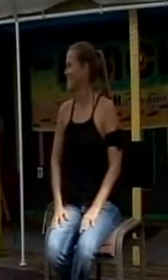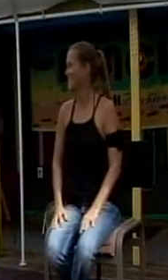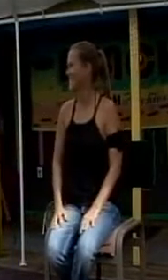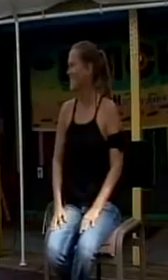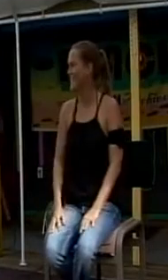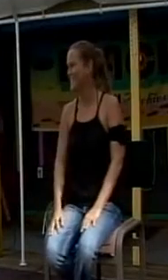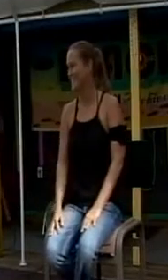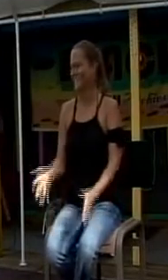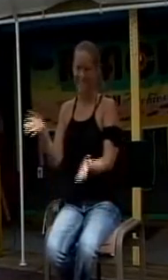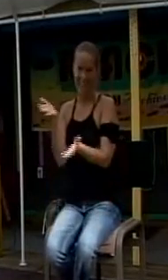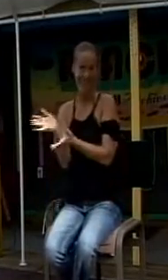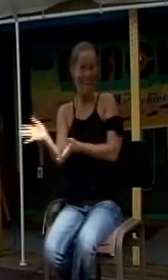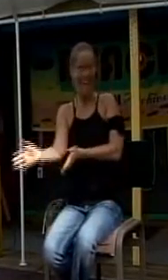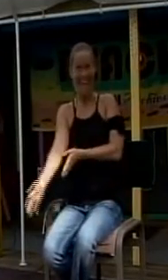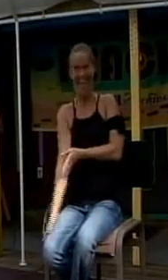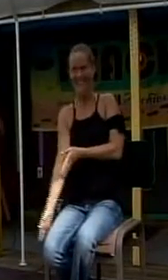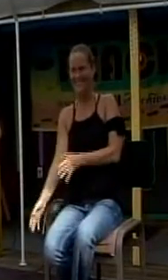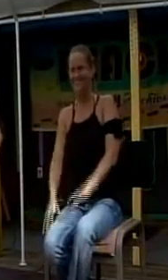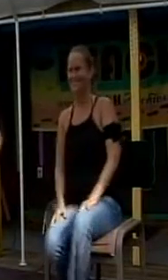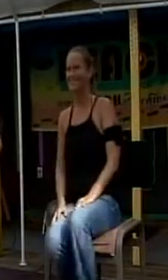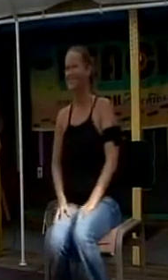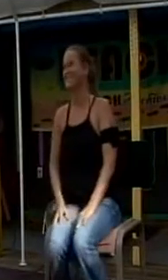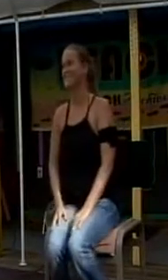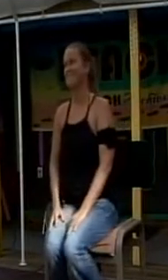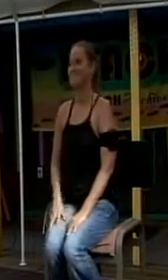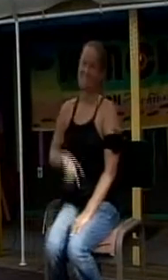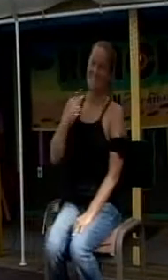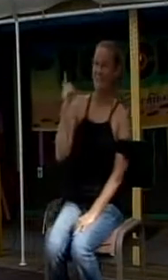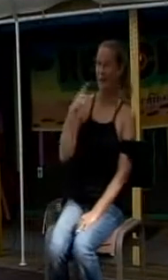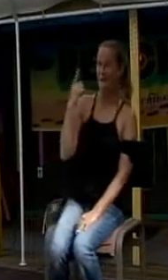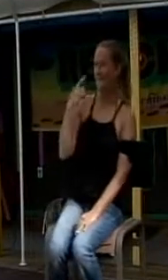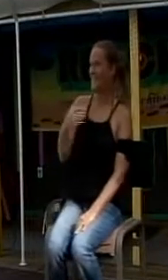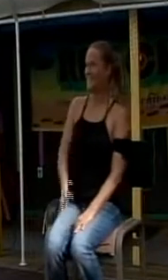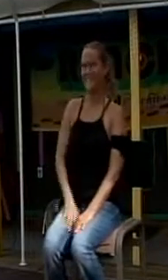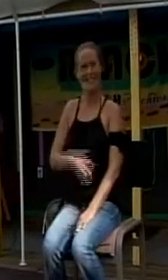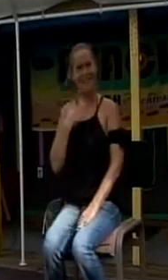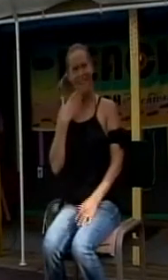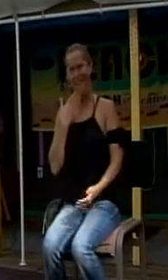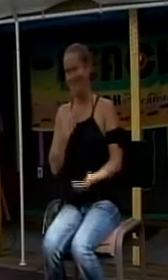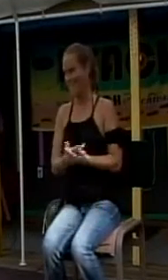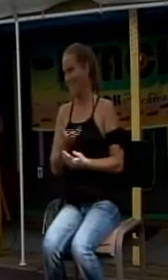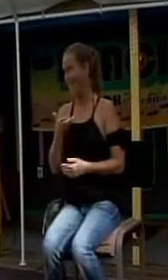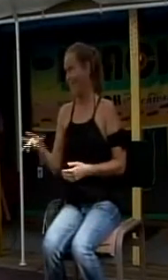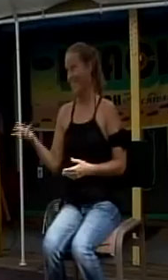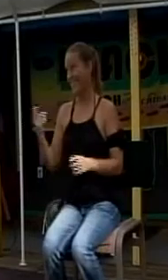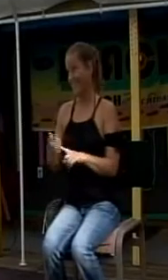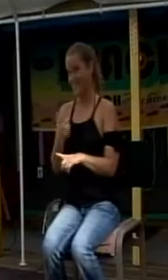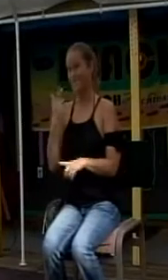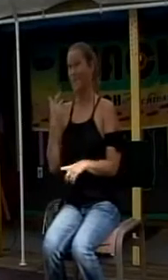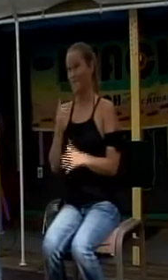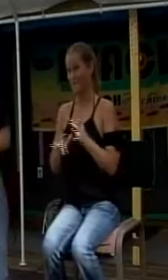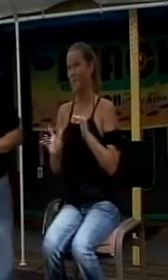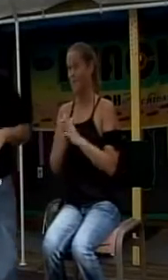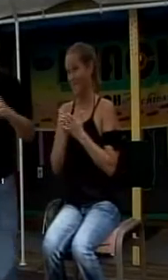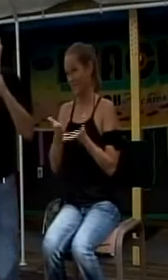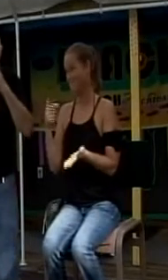All right. Well, as always, there's always a bunch of good stuff to come out of the Word, right?